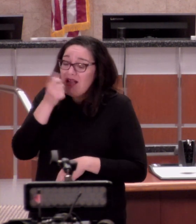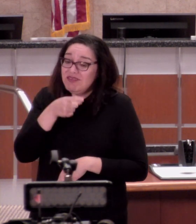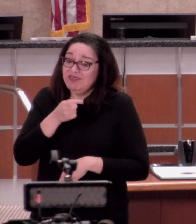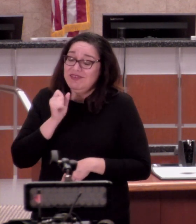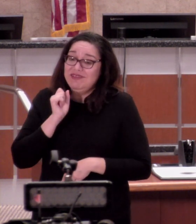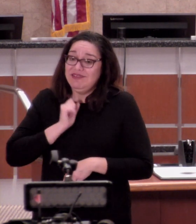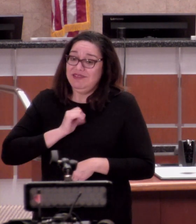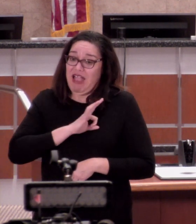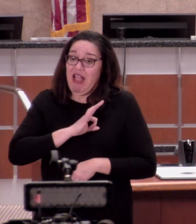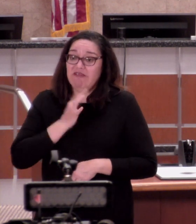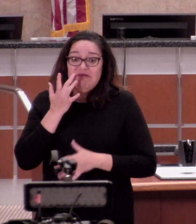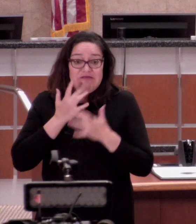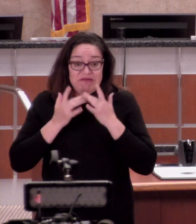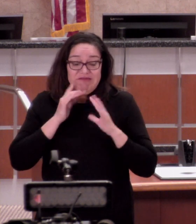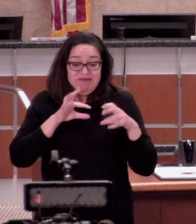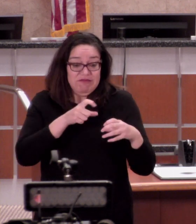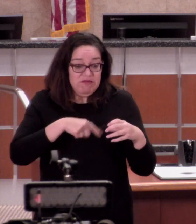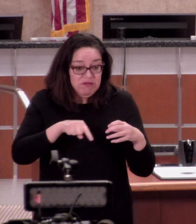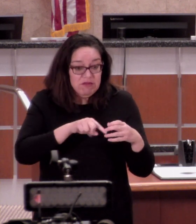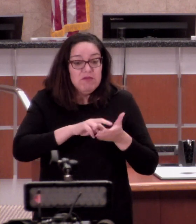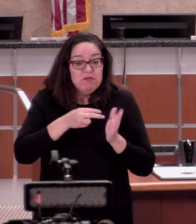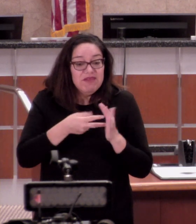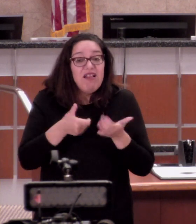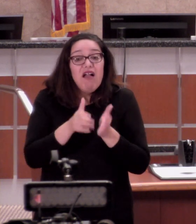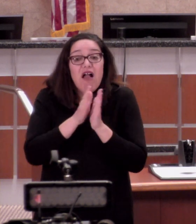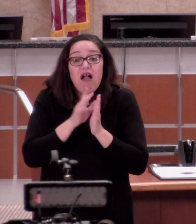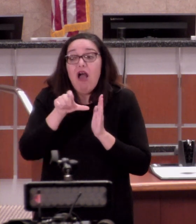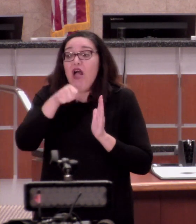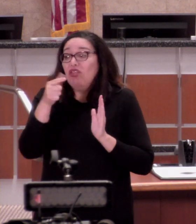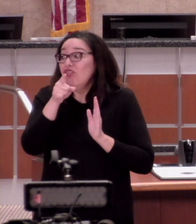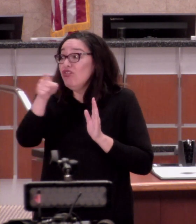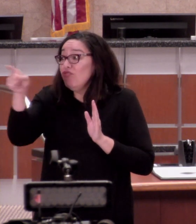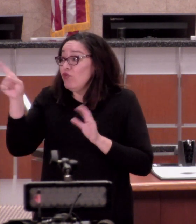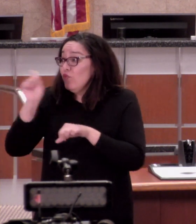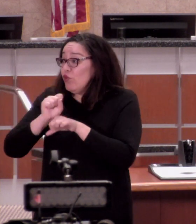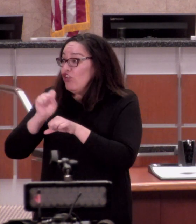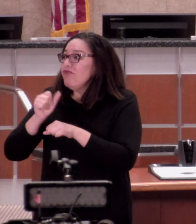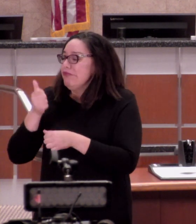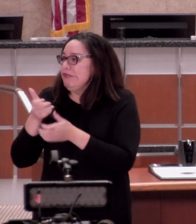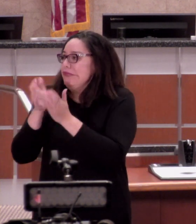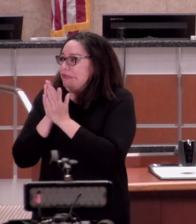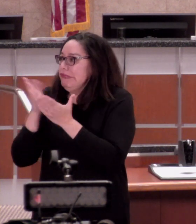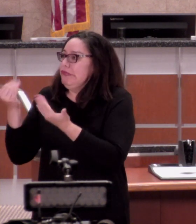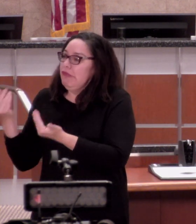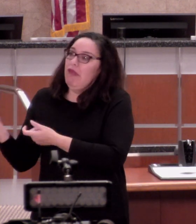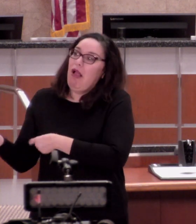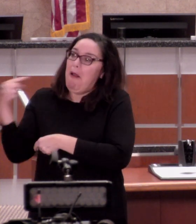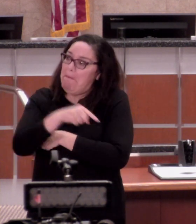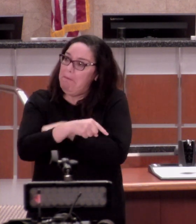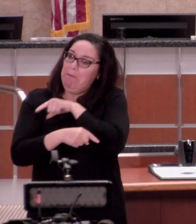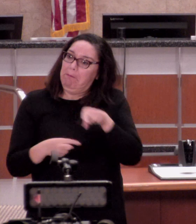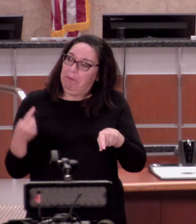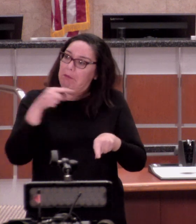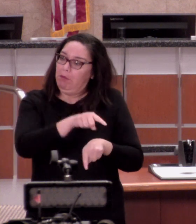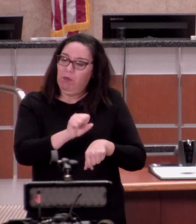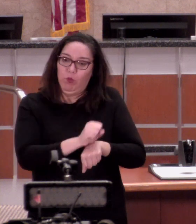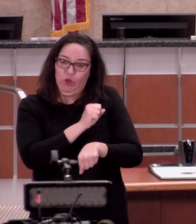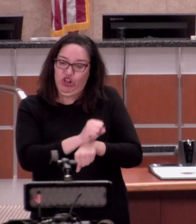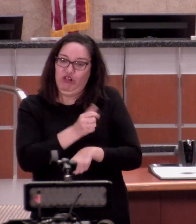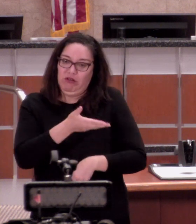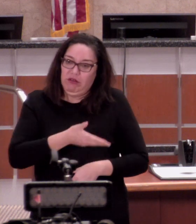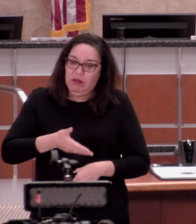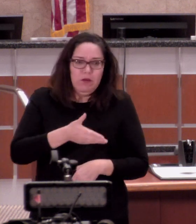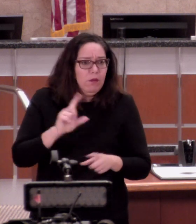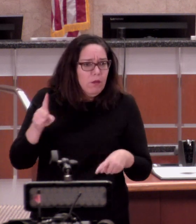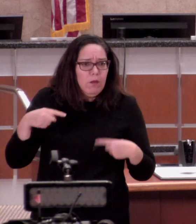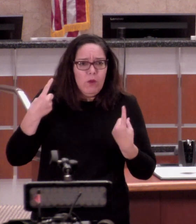have had to request other employees to go there and work, and it is an overwhelming